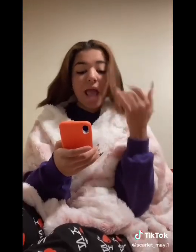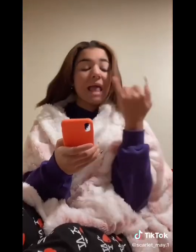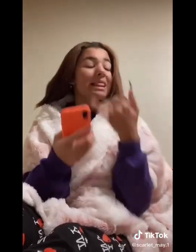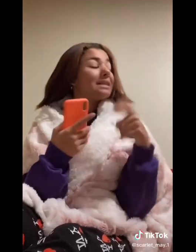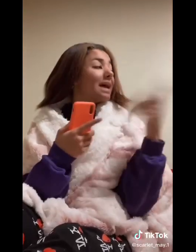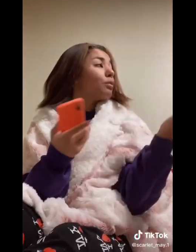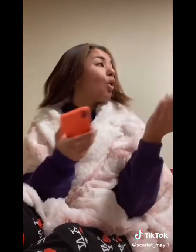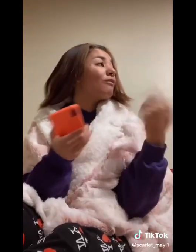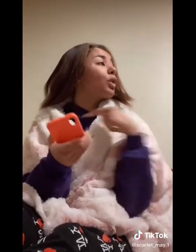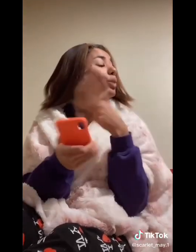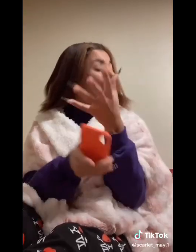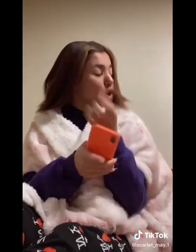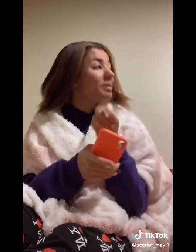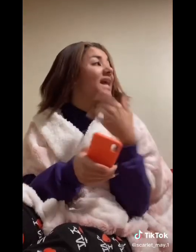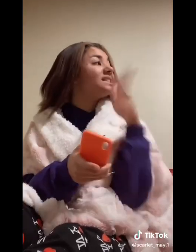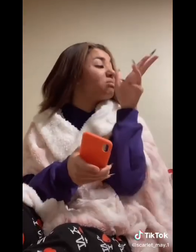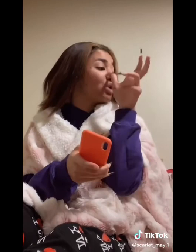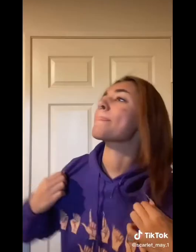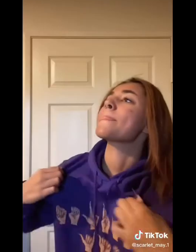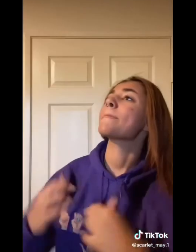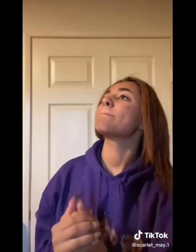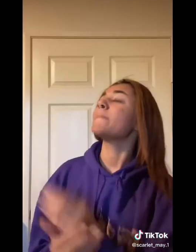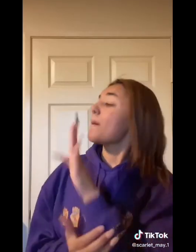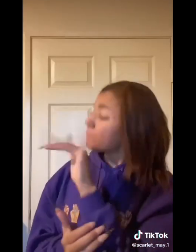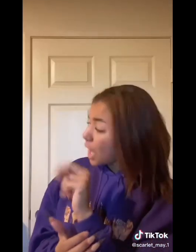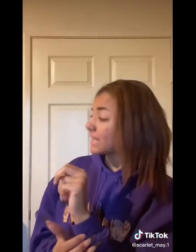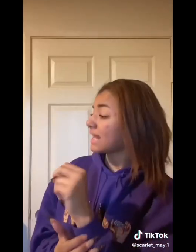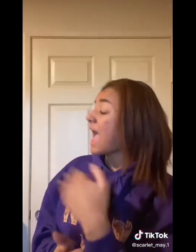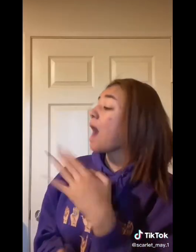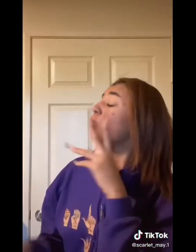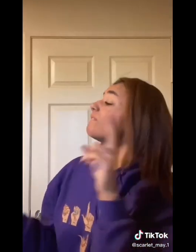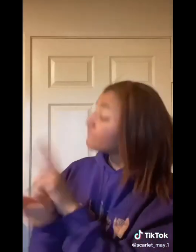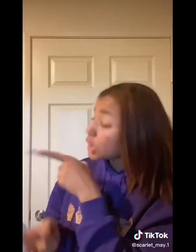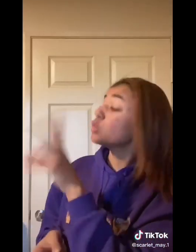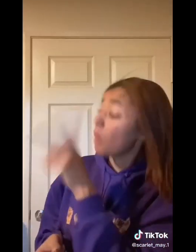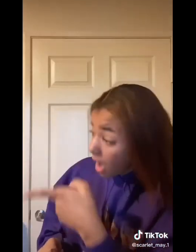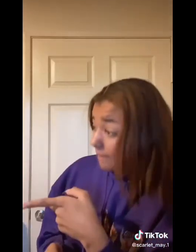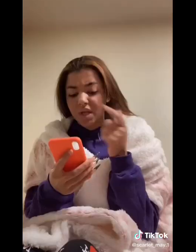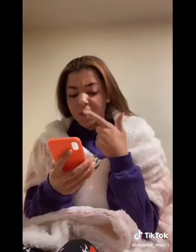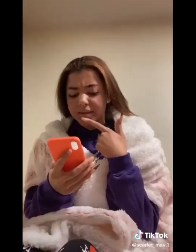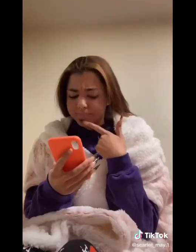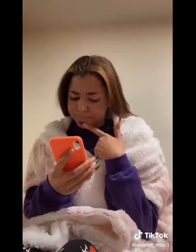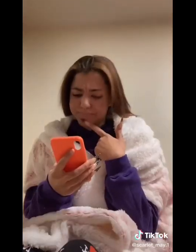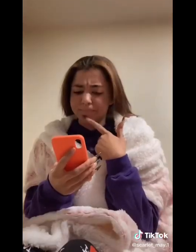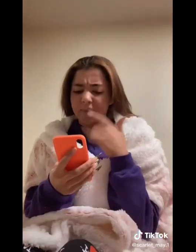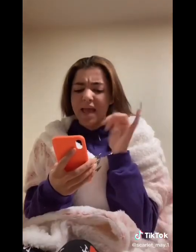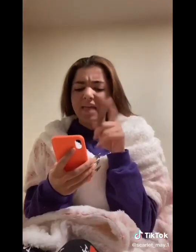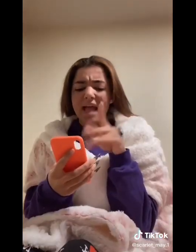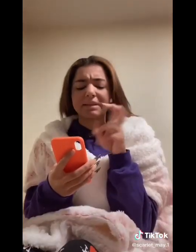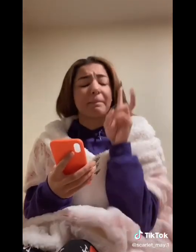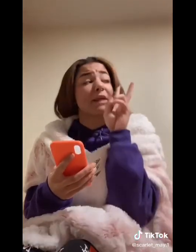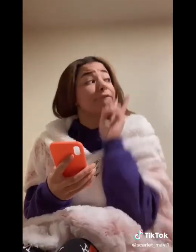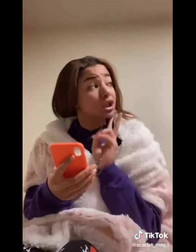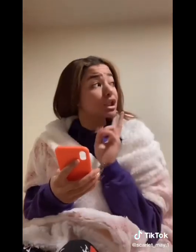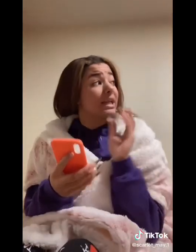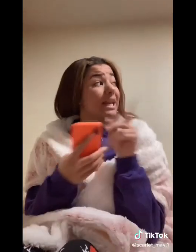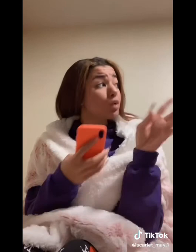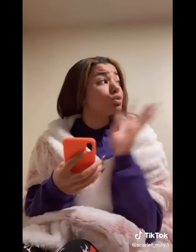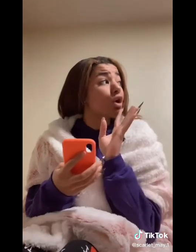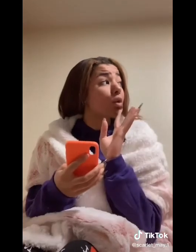time you were over here, we accumulated some roaches. Brian, I will fuck you up. That has to be the virgin and you talking. We